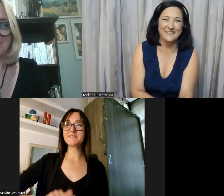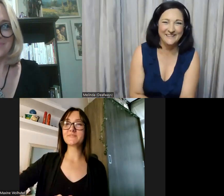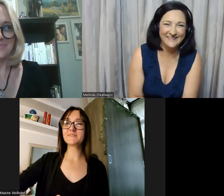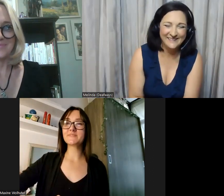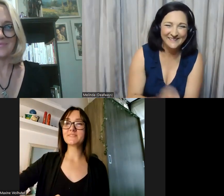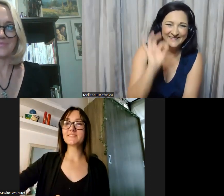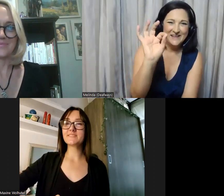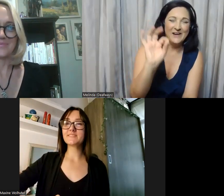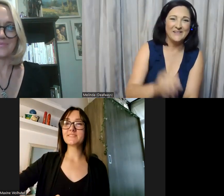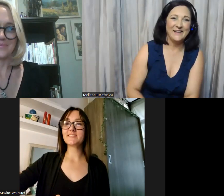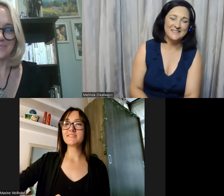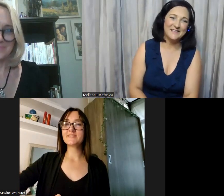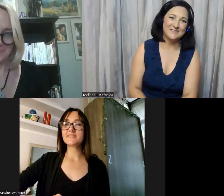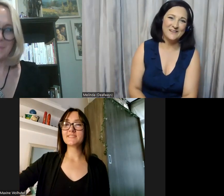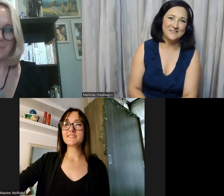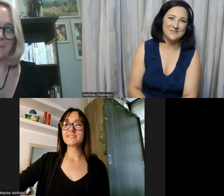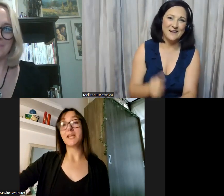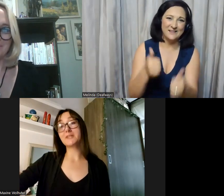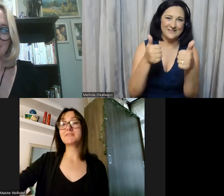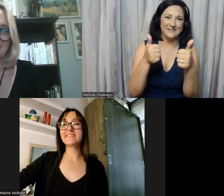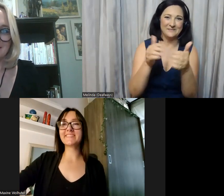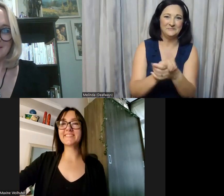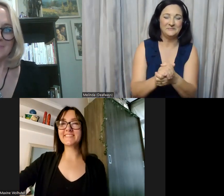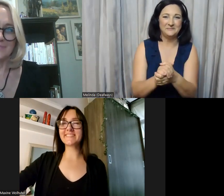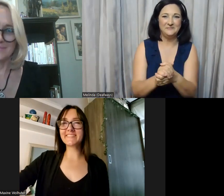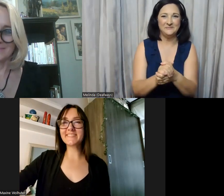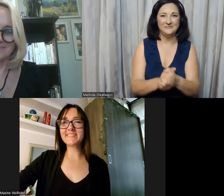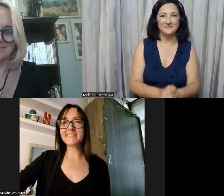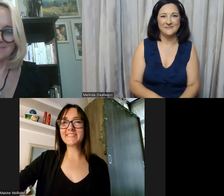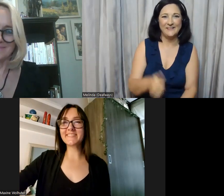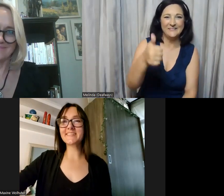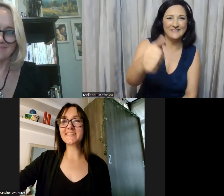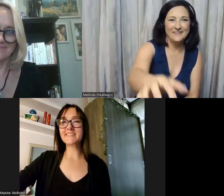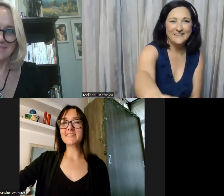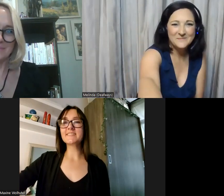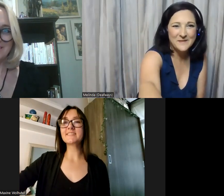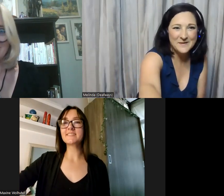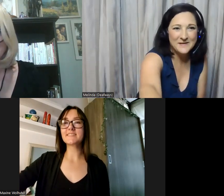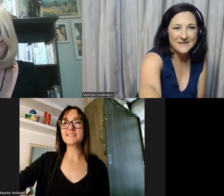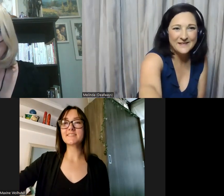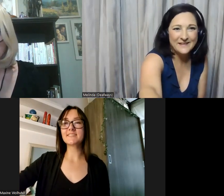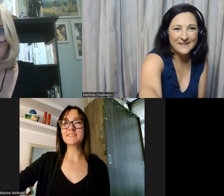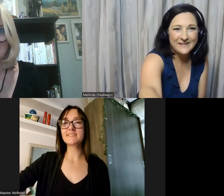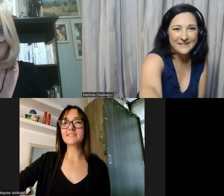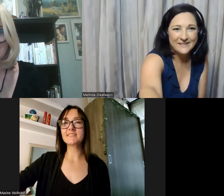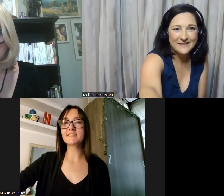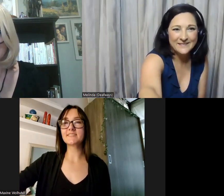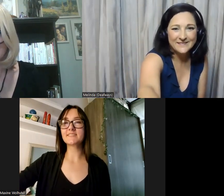foto. Okay, ek sal dit vir julle soos aanstuur. Bye. Bye bye.